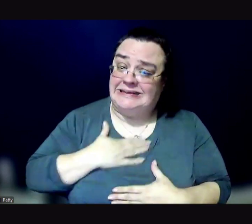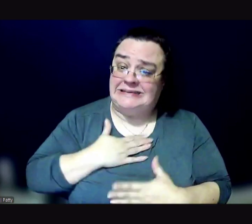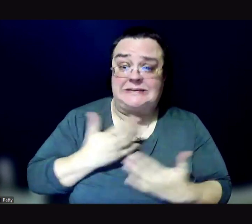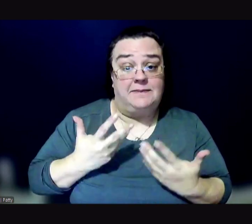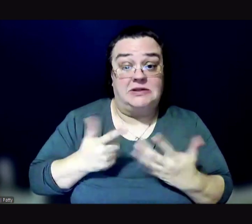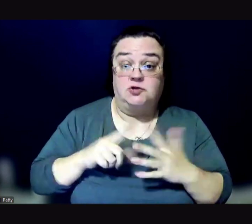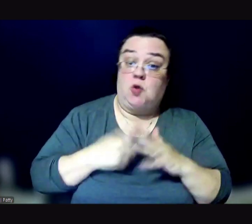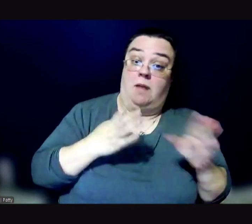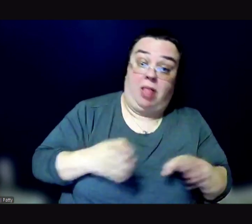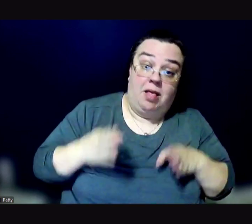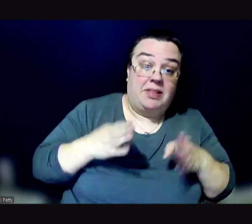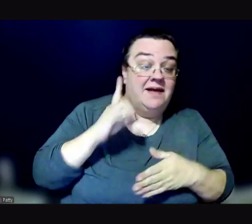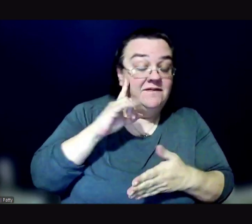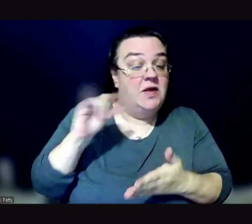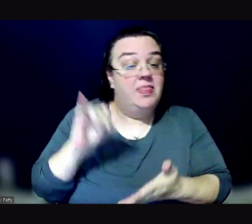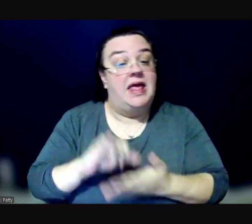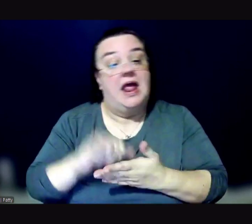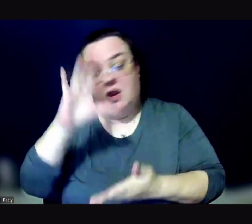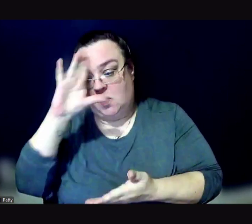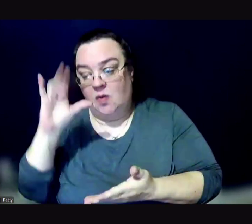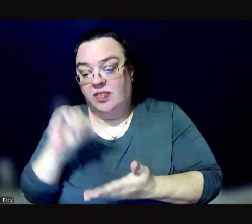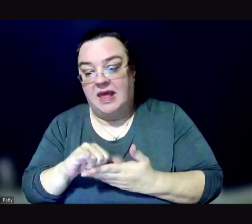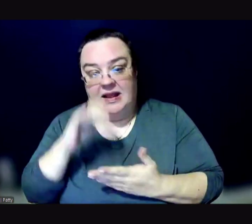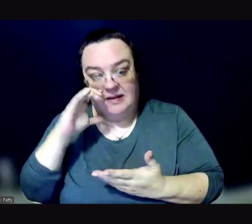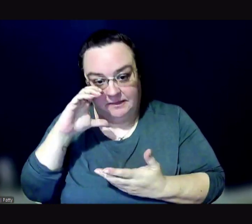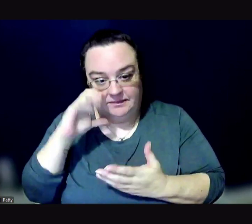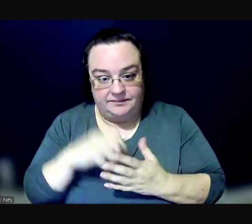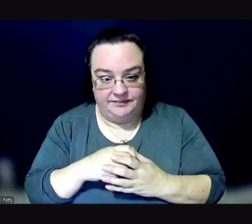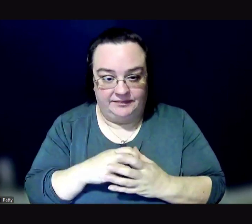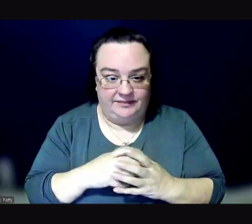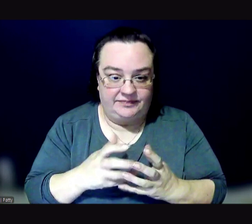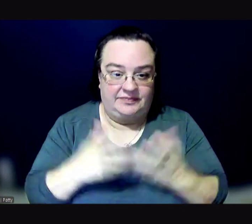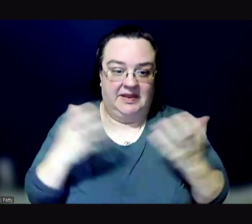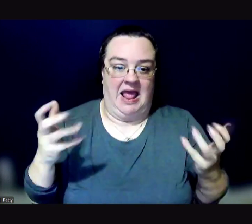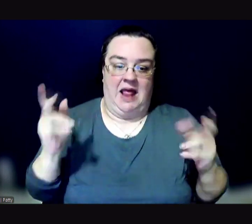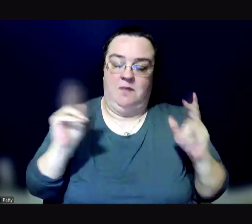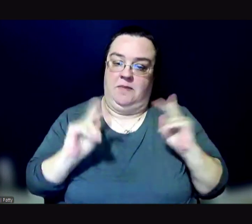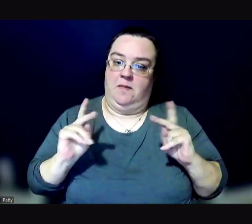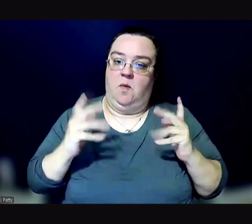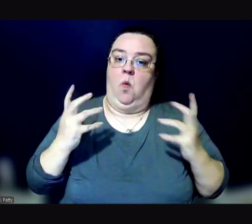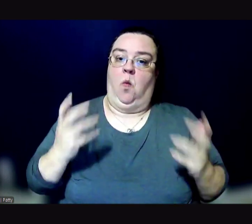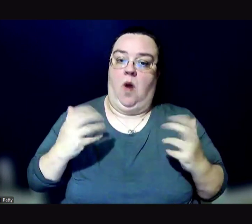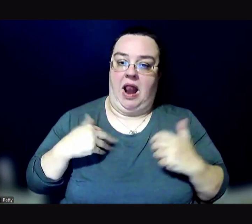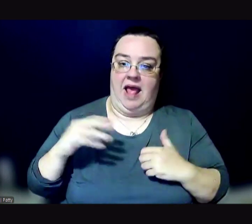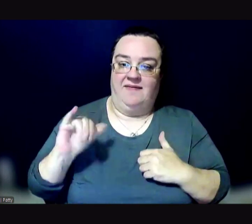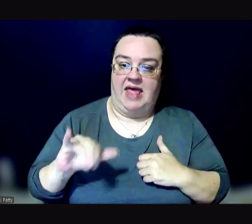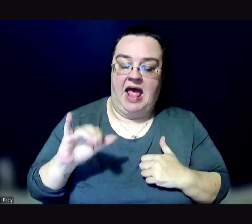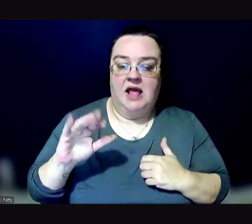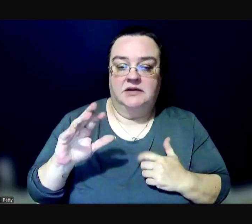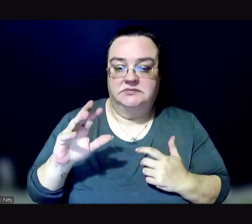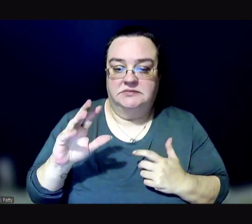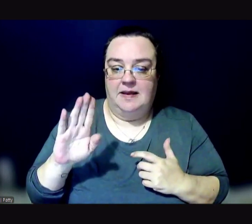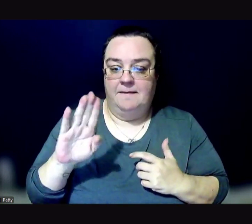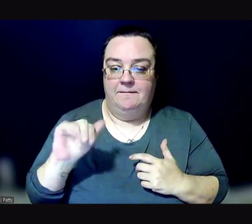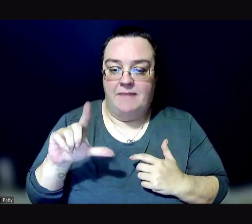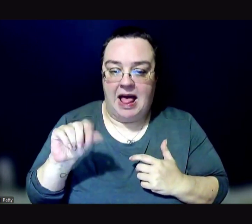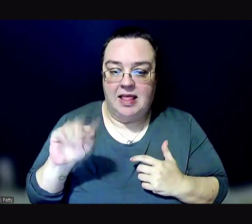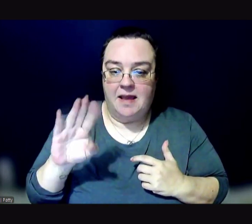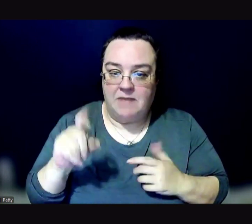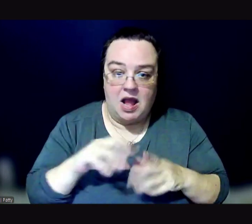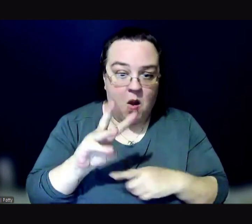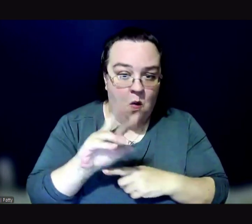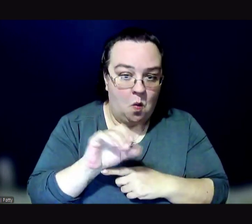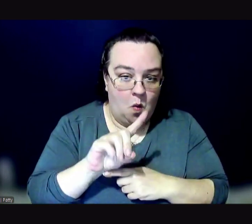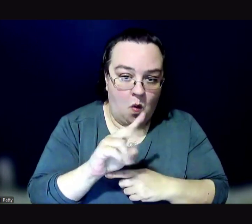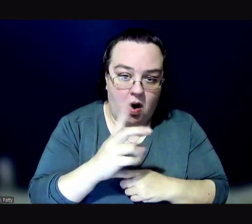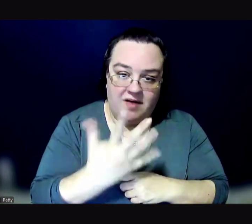well. I know a lot of people wanted that defranchised, not to have a ballot box in Ward 5. That idea is not going anywhere. I'm telling